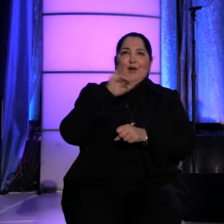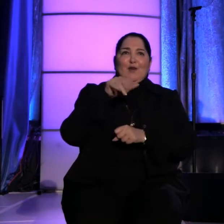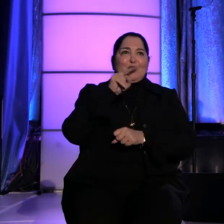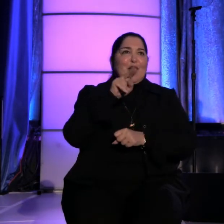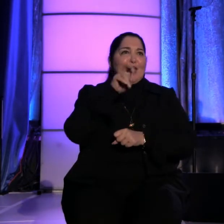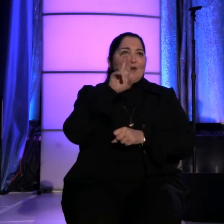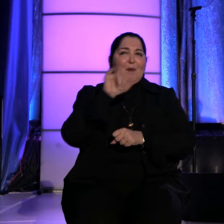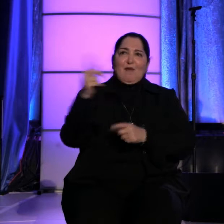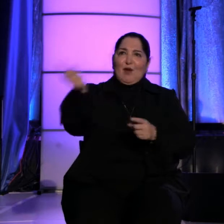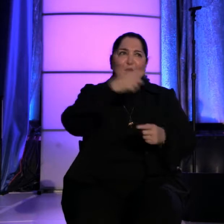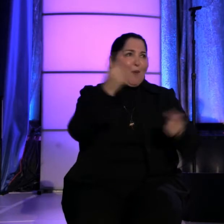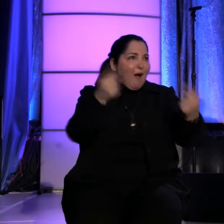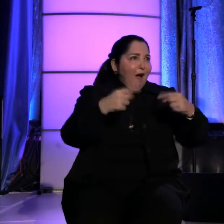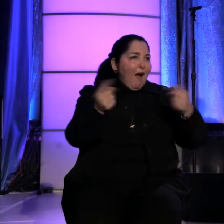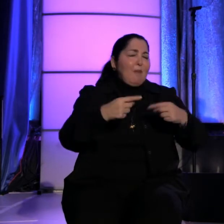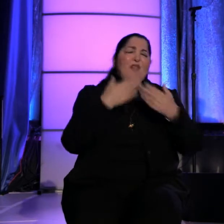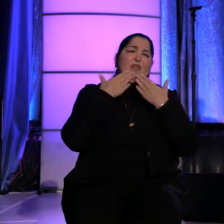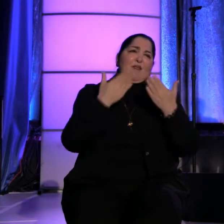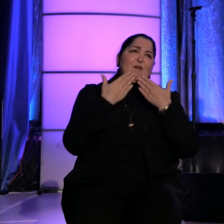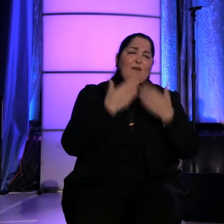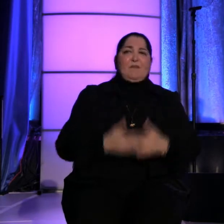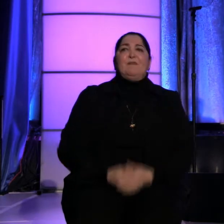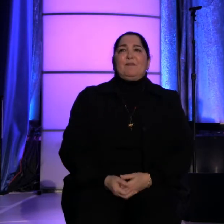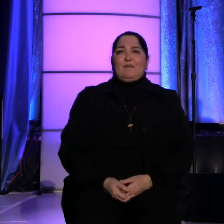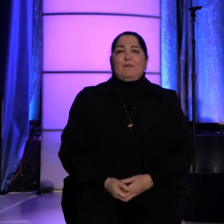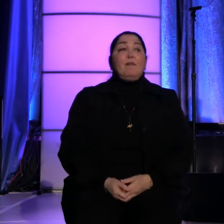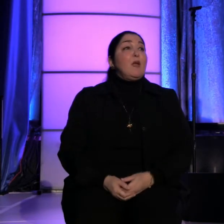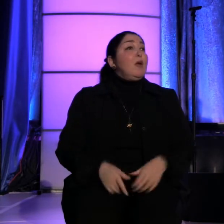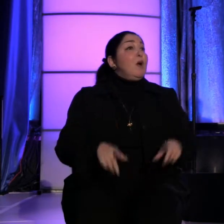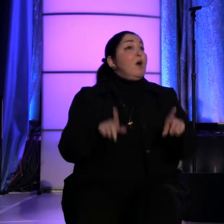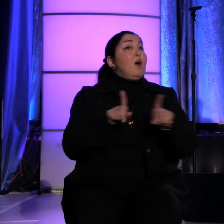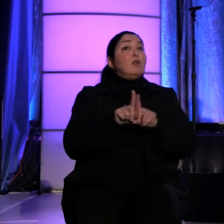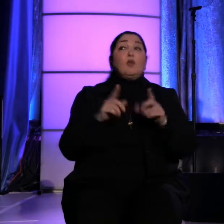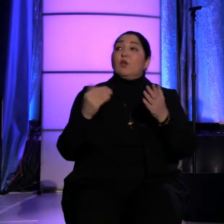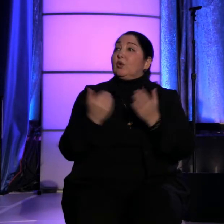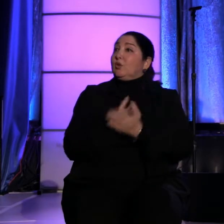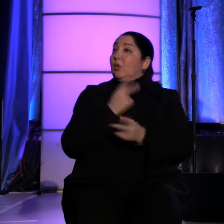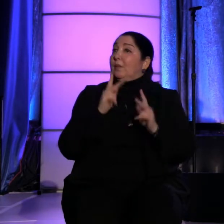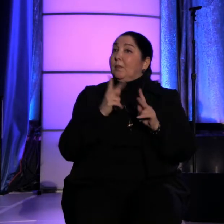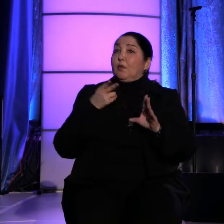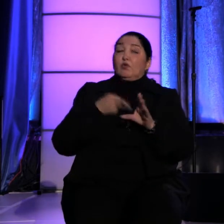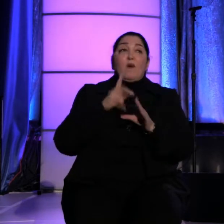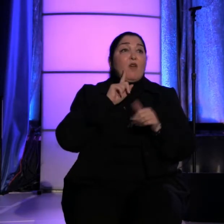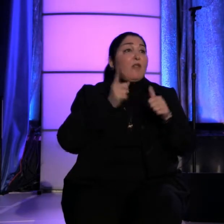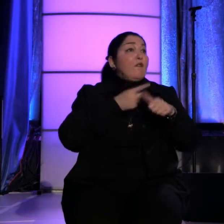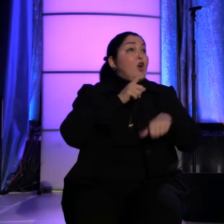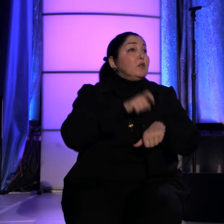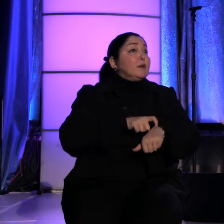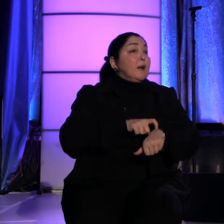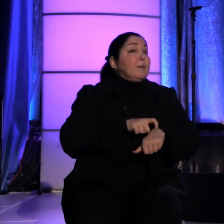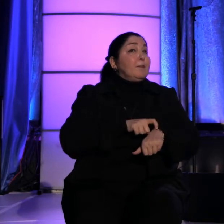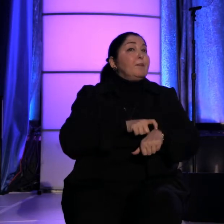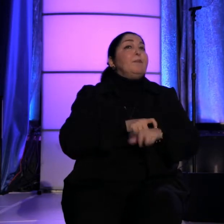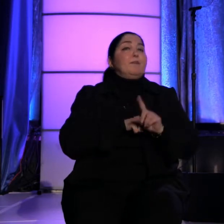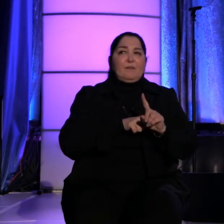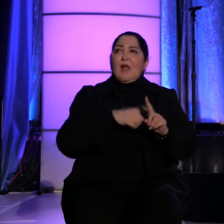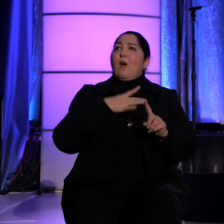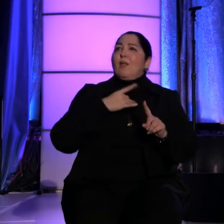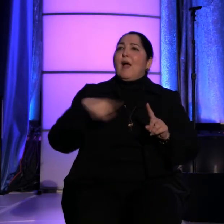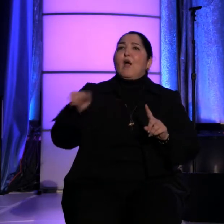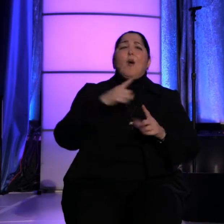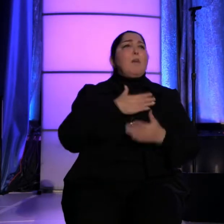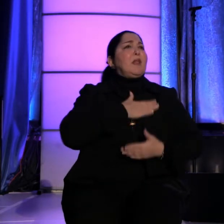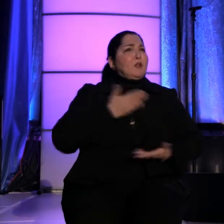year. I would also like to welcome the newcomers who are joining us for the first time, and I would actually like the newcomers